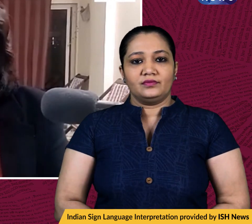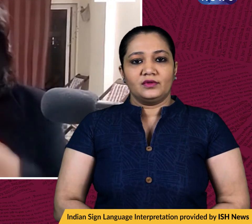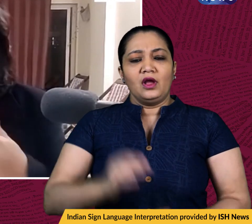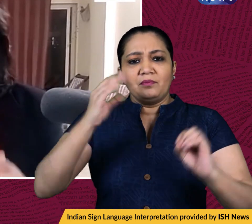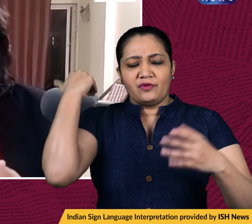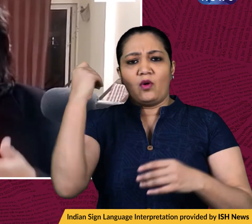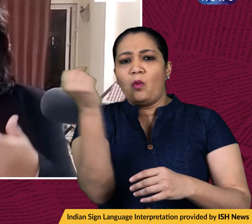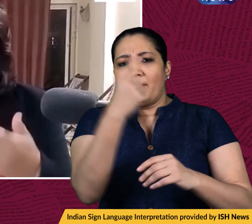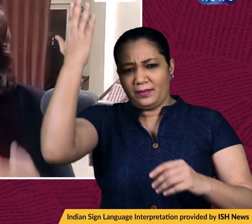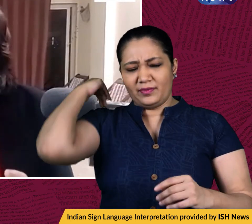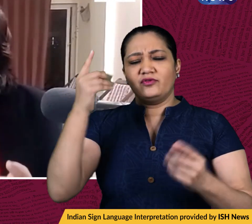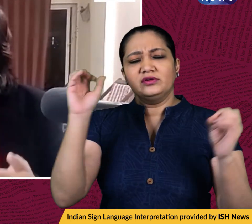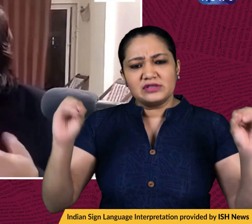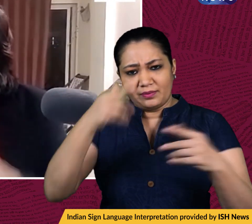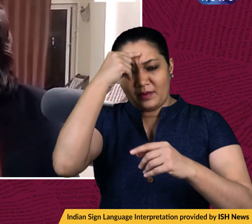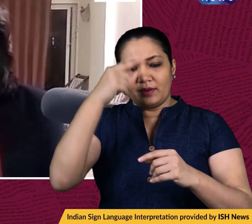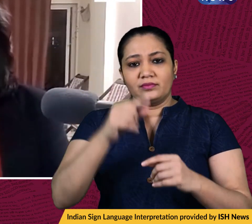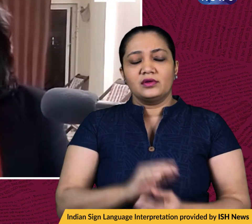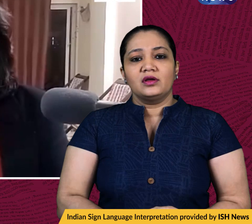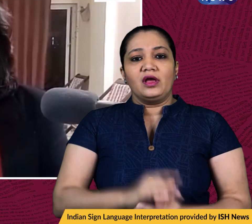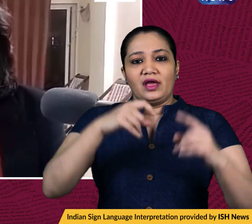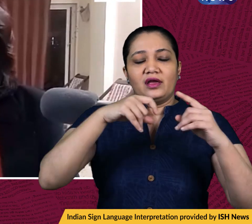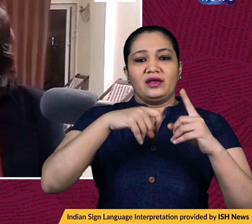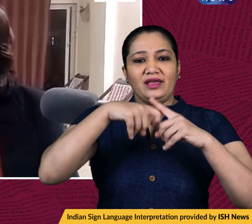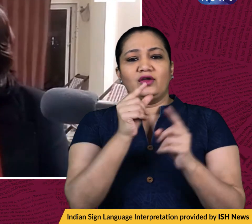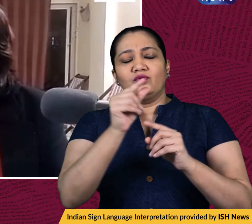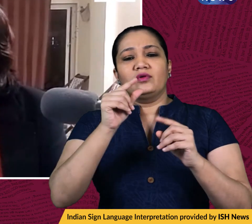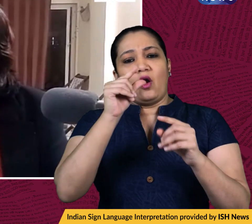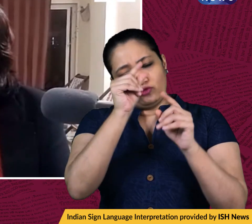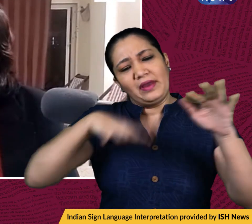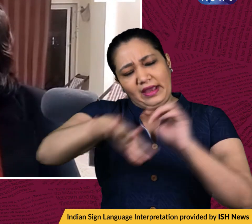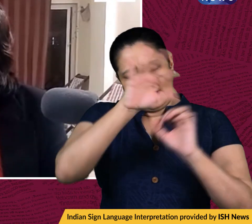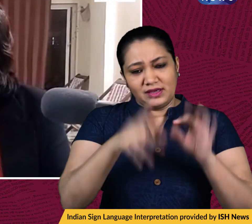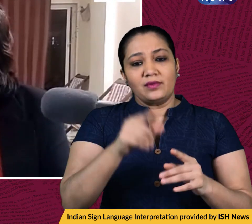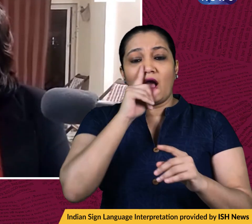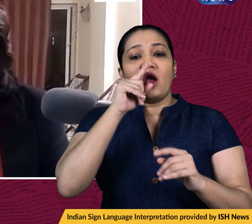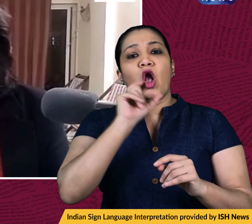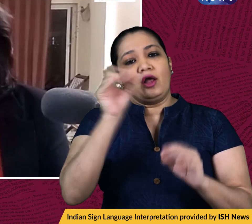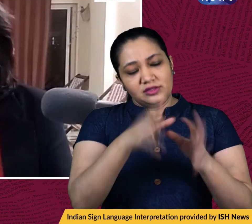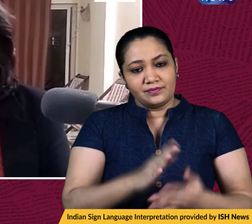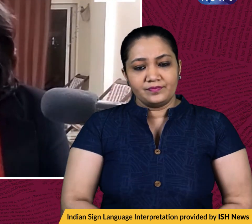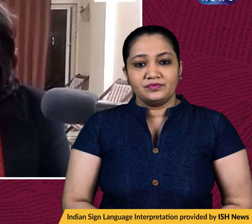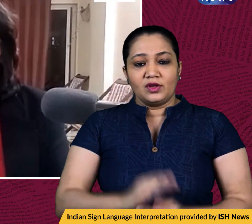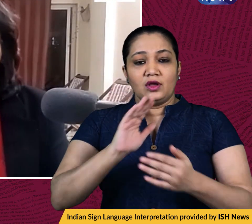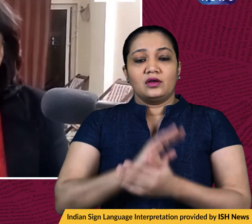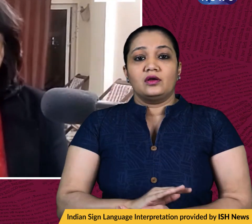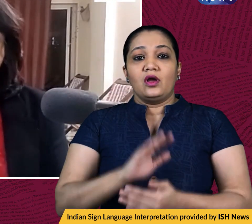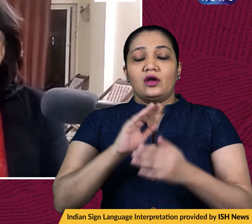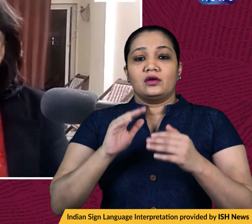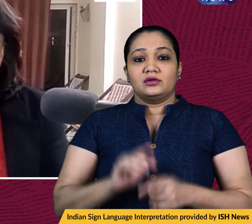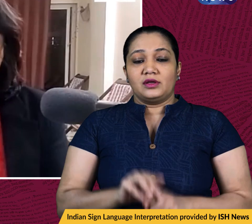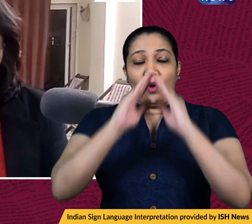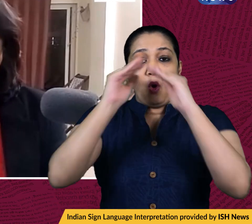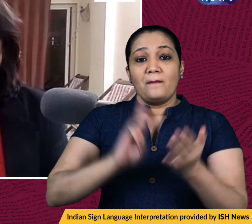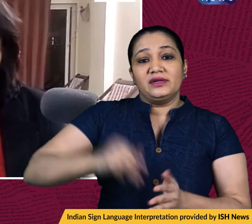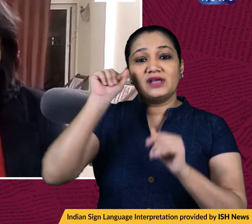protests have started over a month ago at PU Girls College in Udupi. Now, reacting to this, the Home Minister